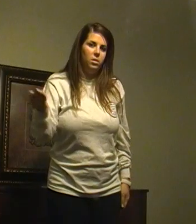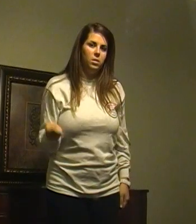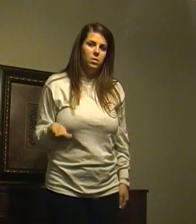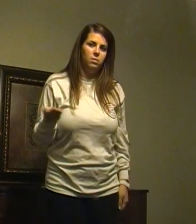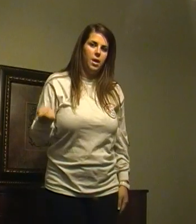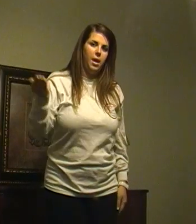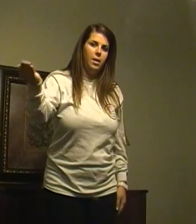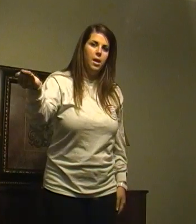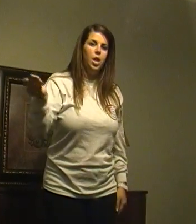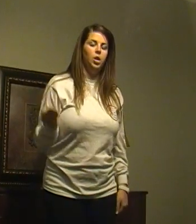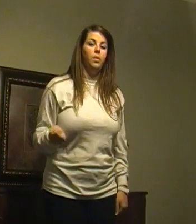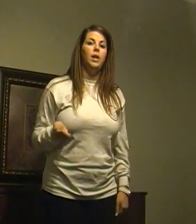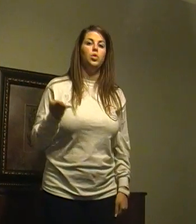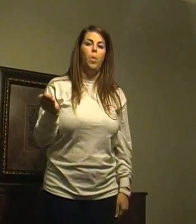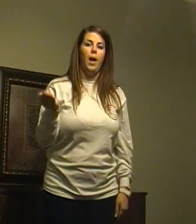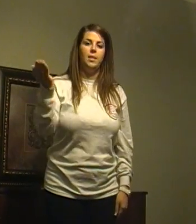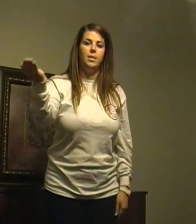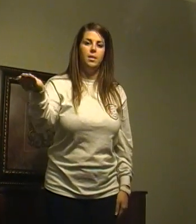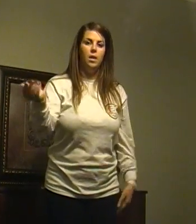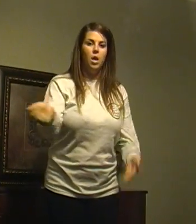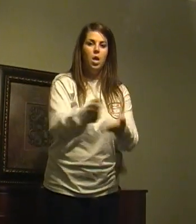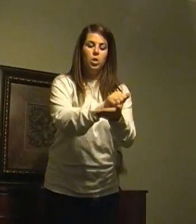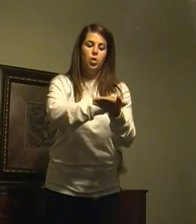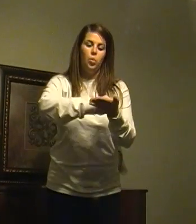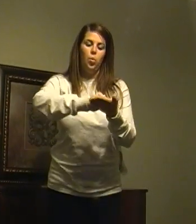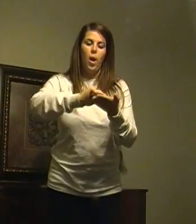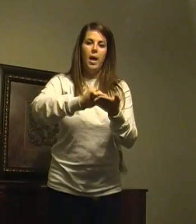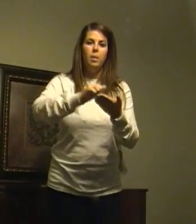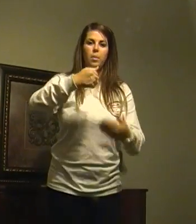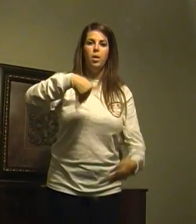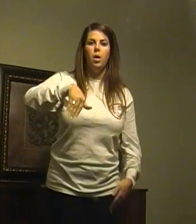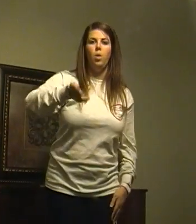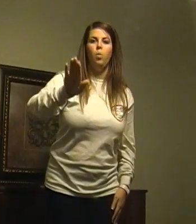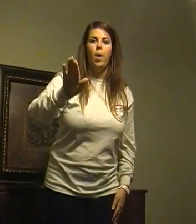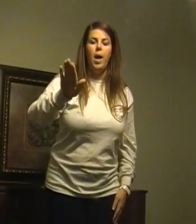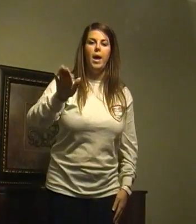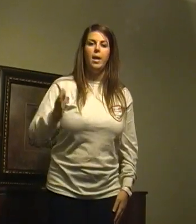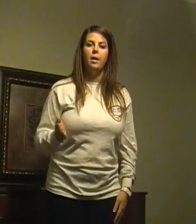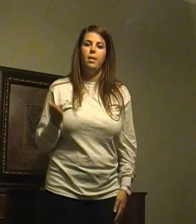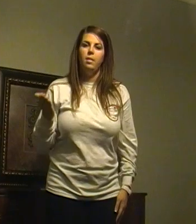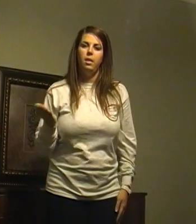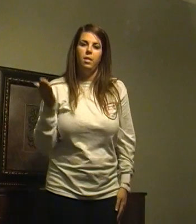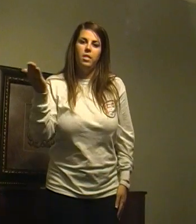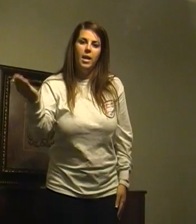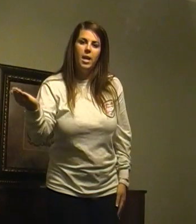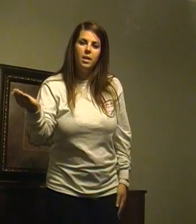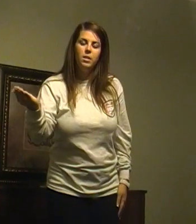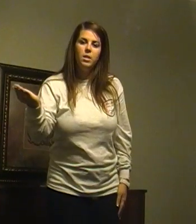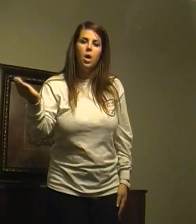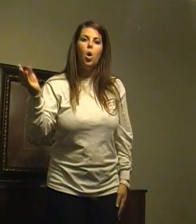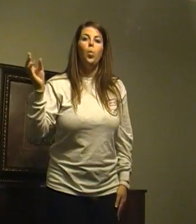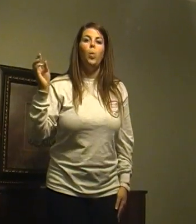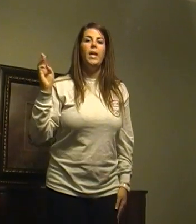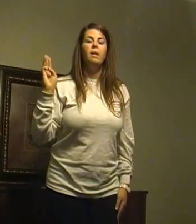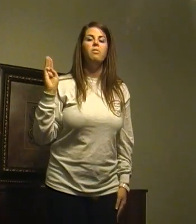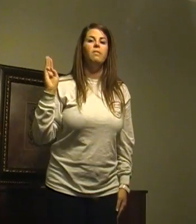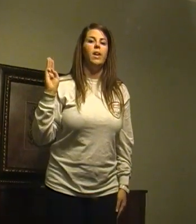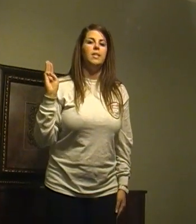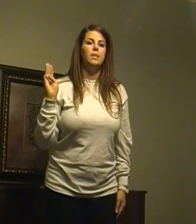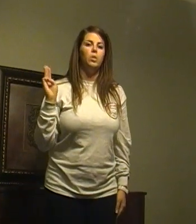things. Okay, you do that twice. To wipe away the things. Weave, very similar